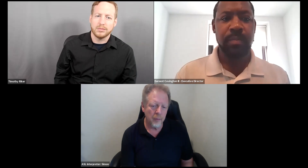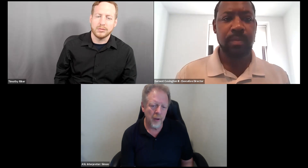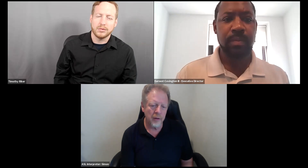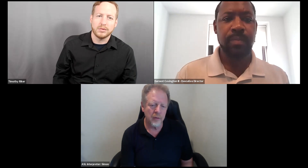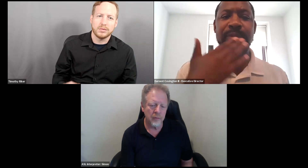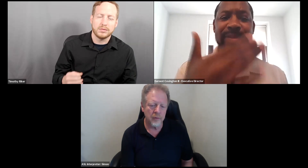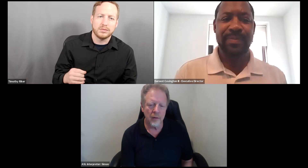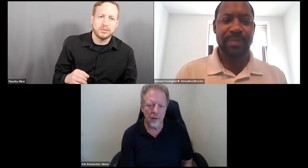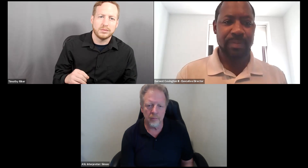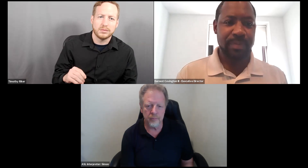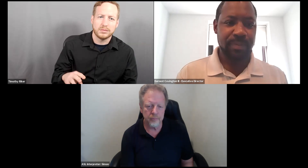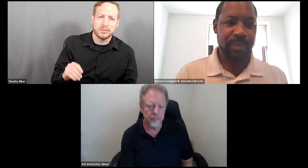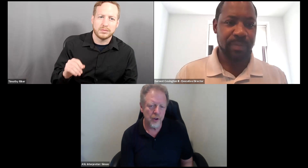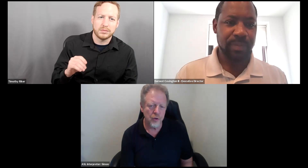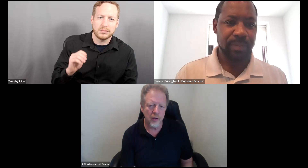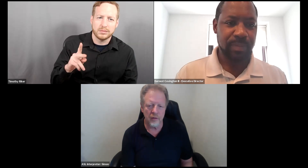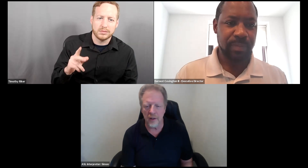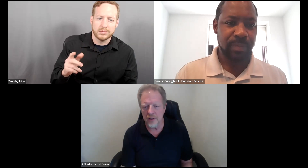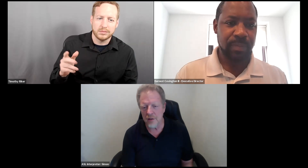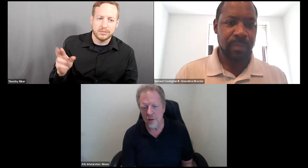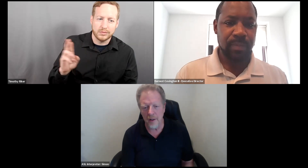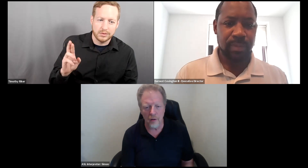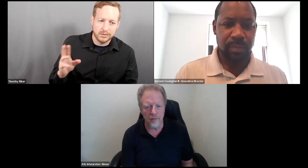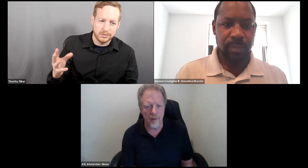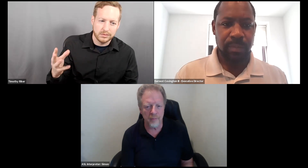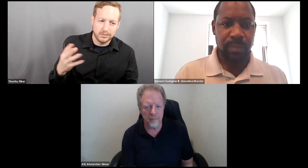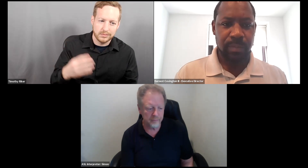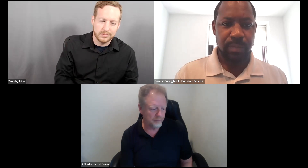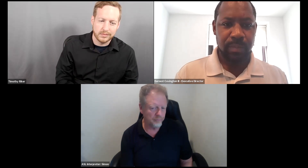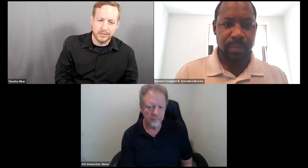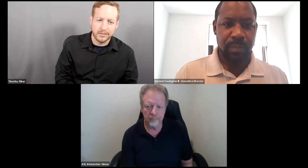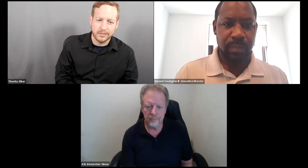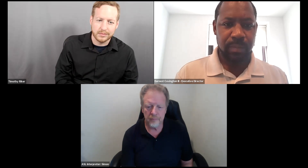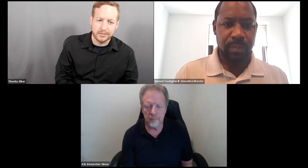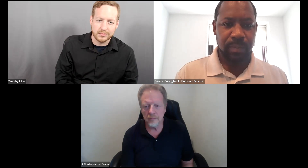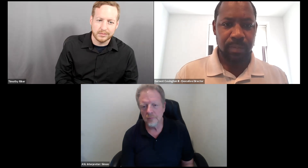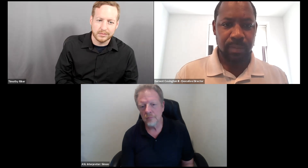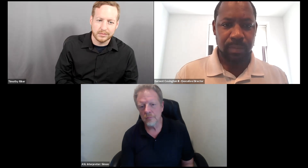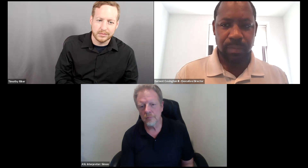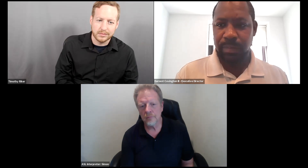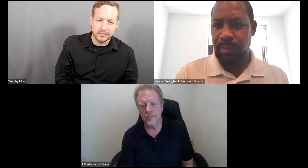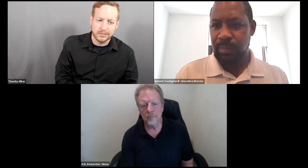to you know, to join our education committee and learn from them.